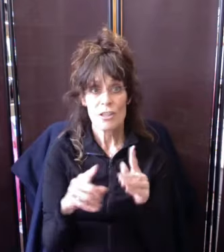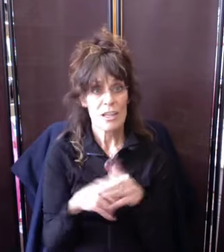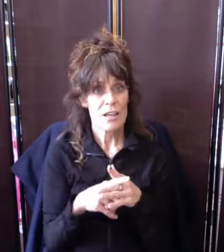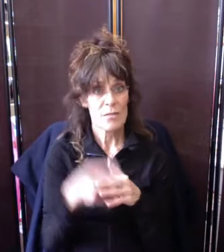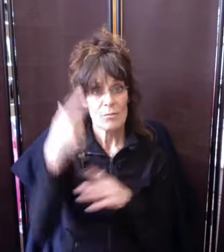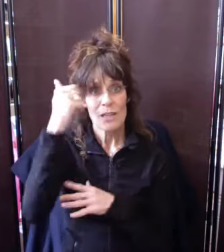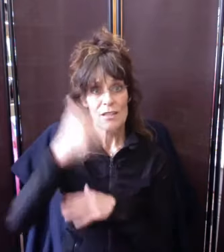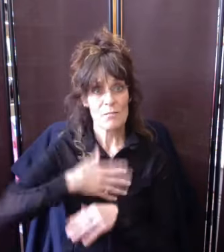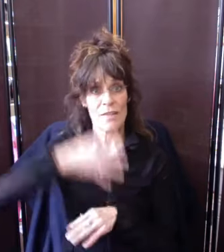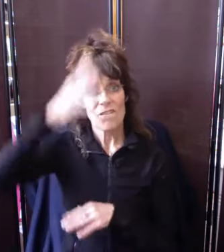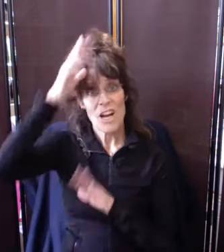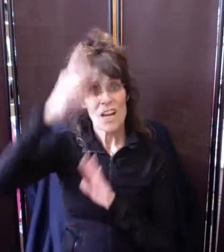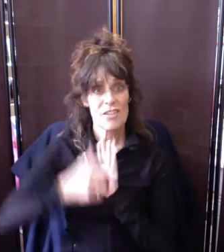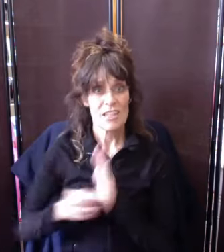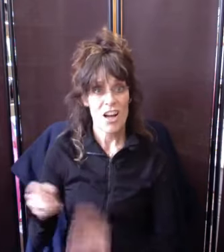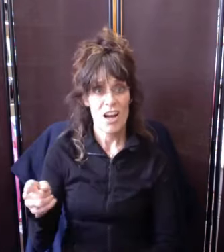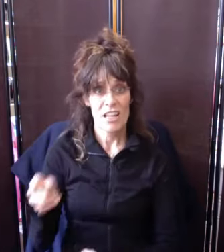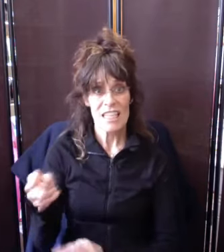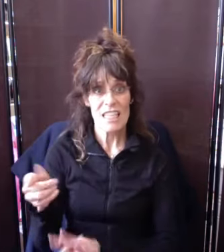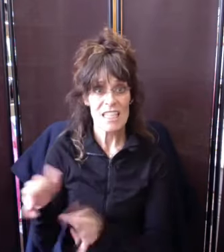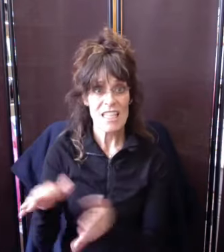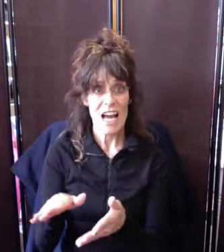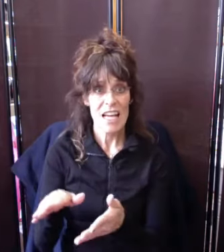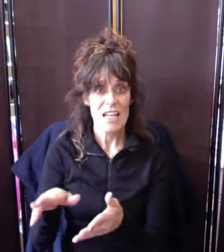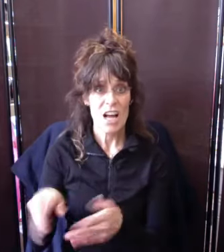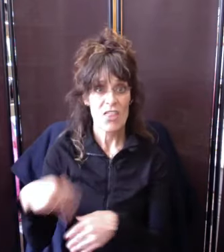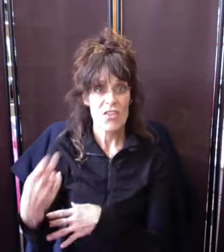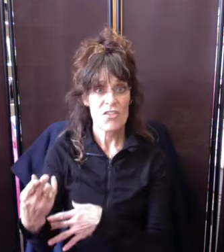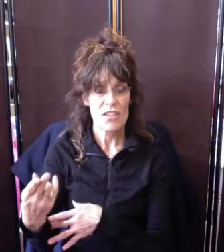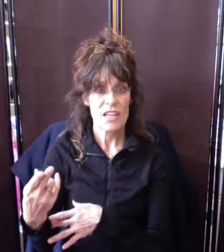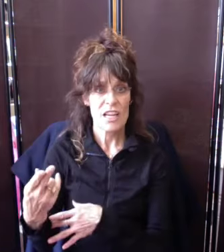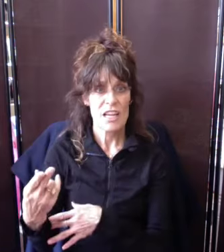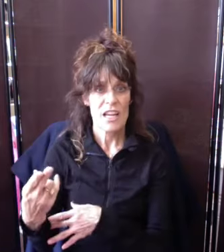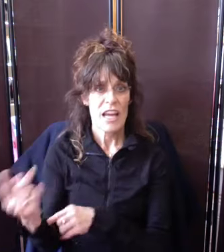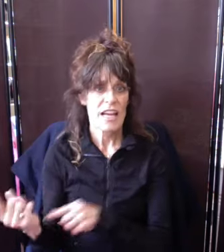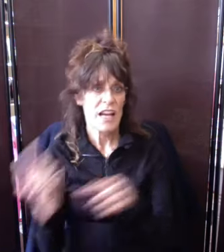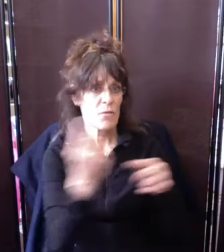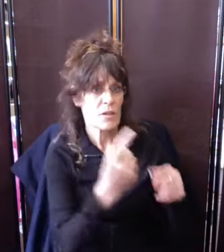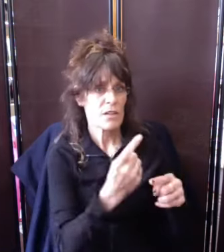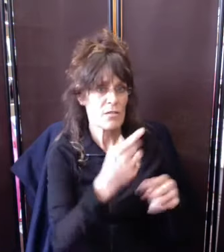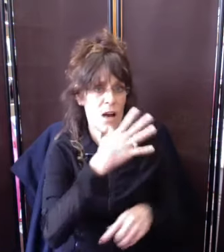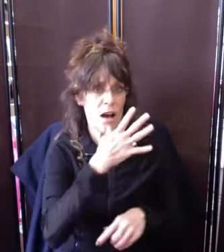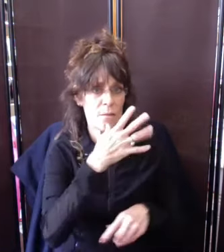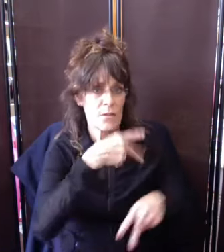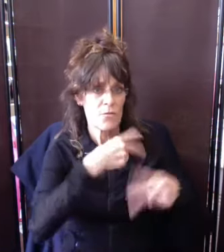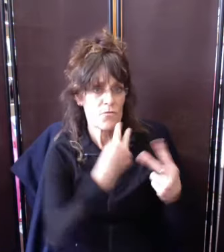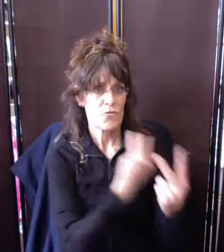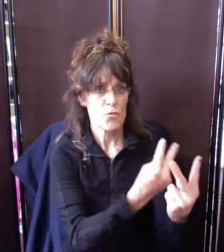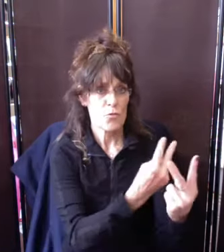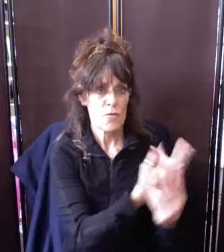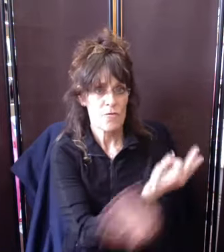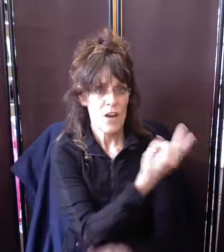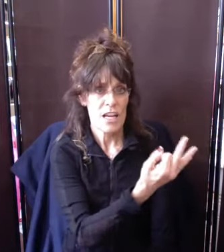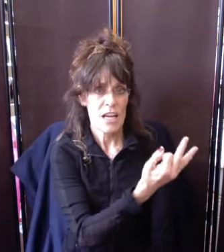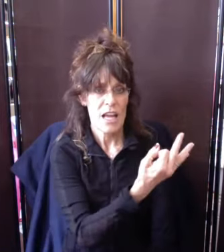And my father-in-law died on Thursday, and I flew to my mother's funeral on Friday. And when I got there, I found out that they'd texted me to tell